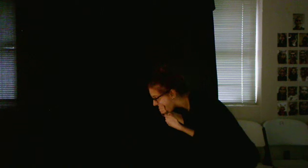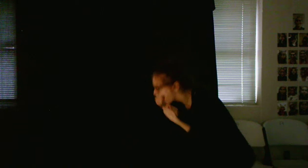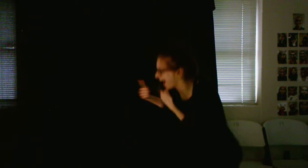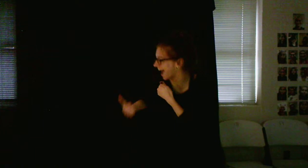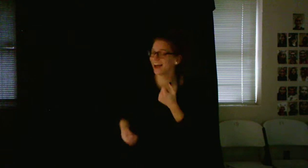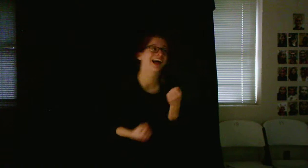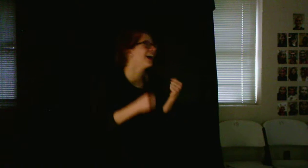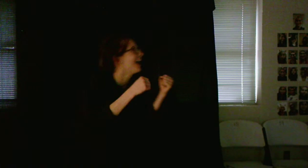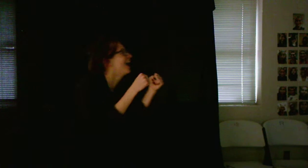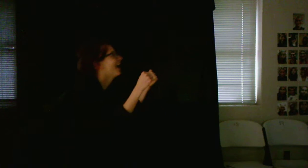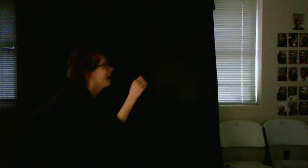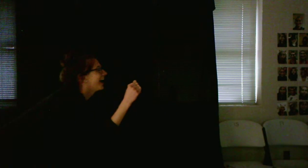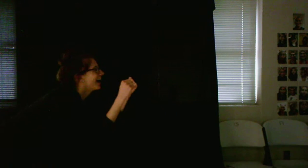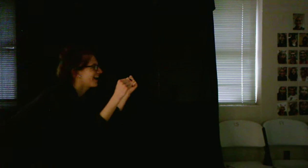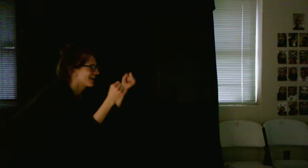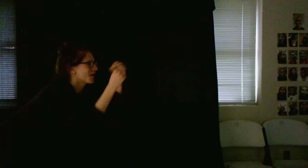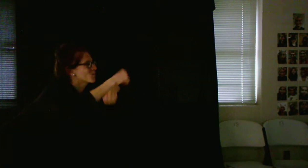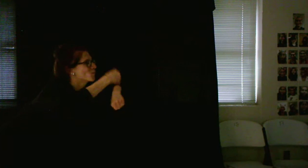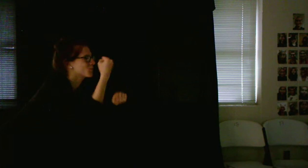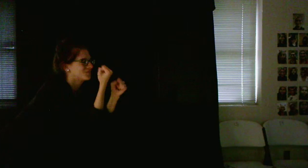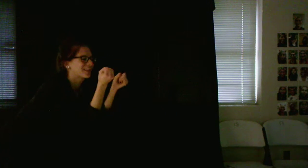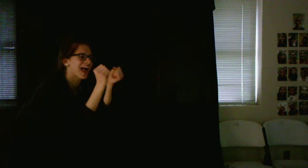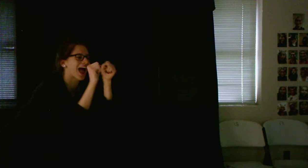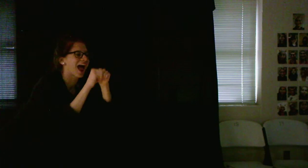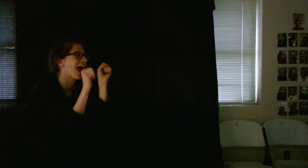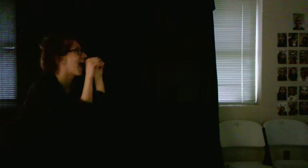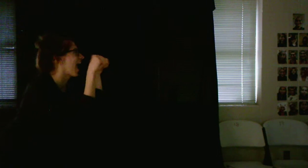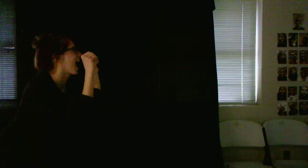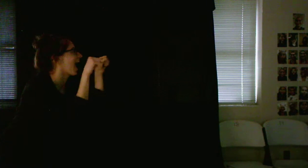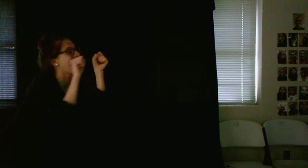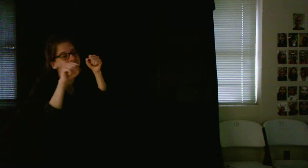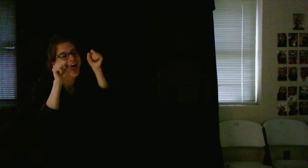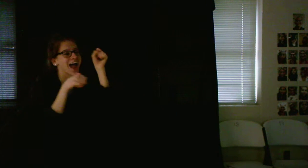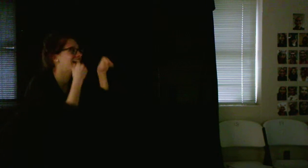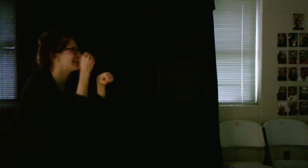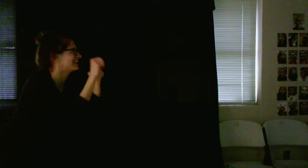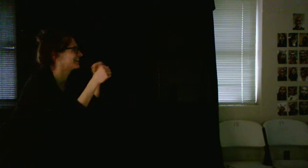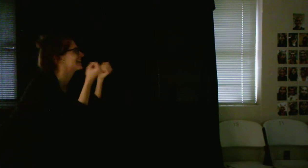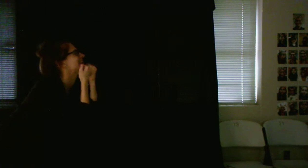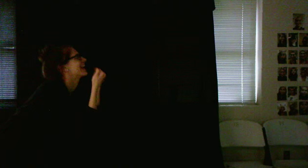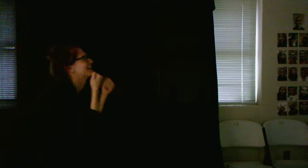When they're done, he'll want to put on a puppet show.